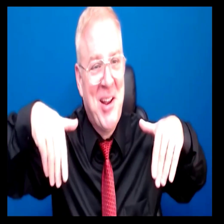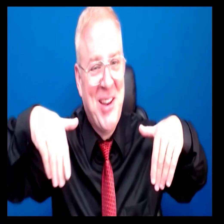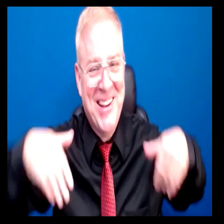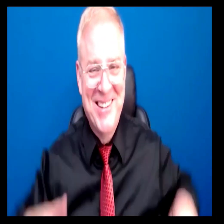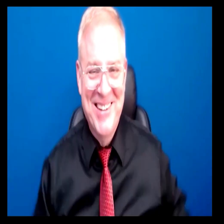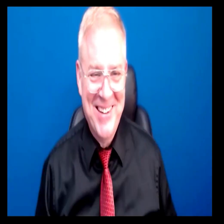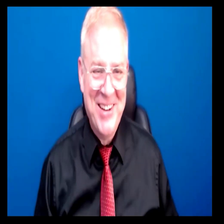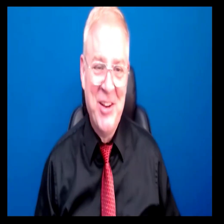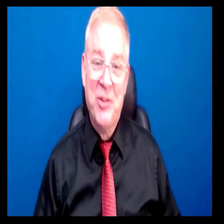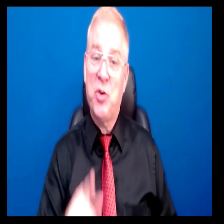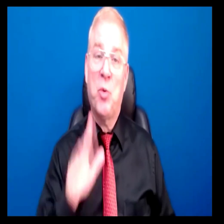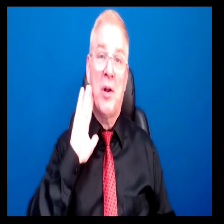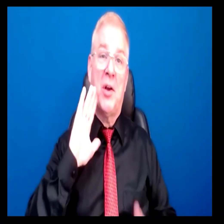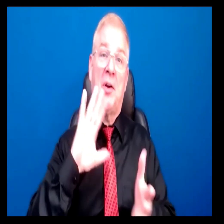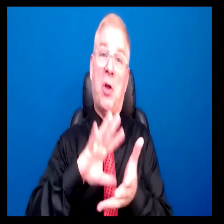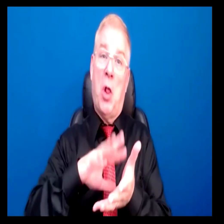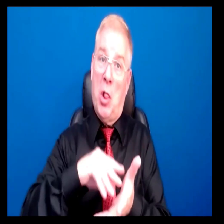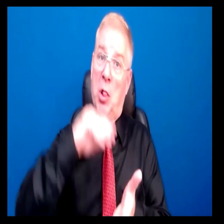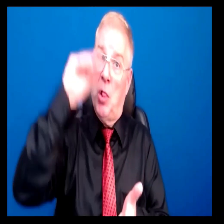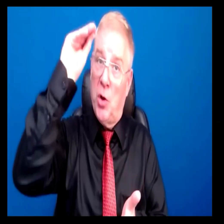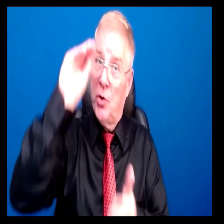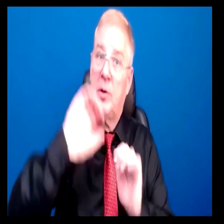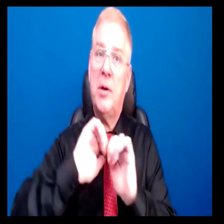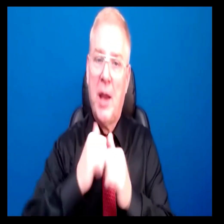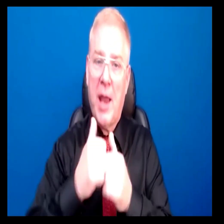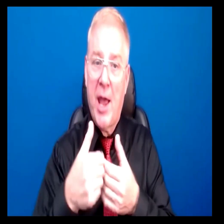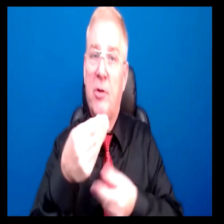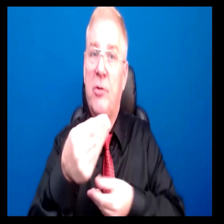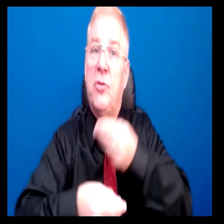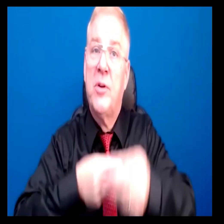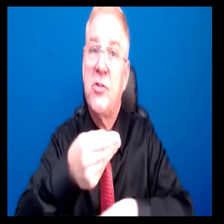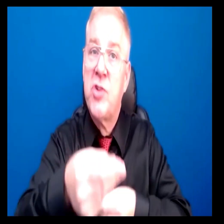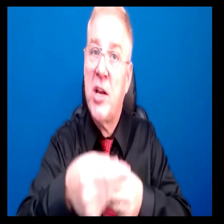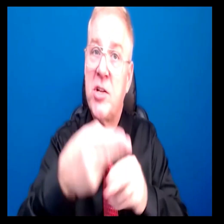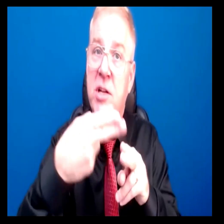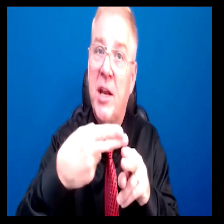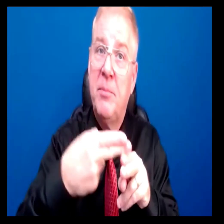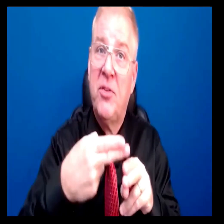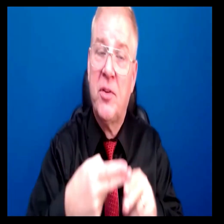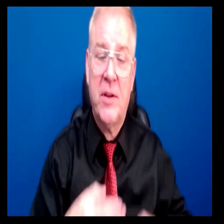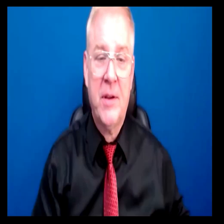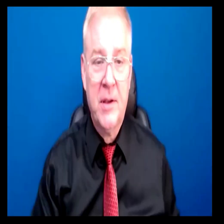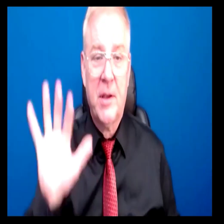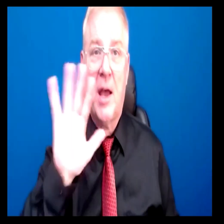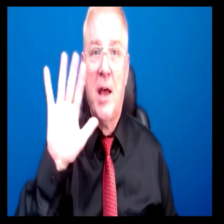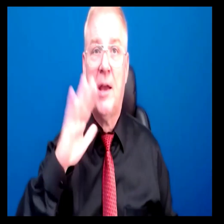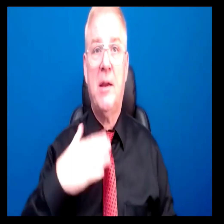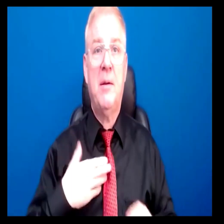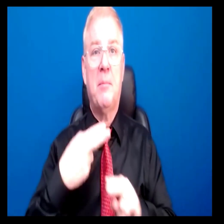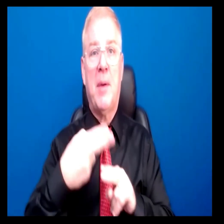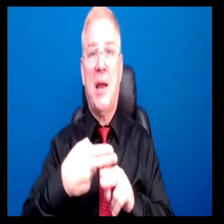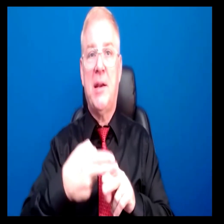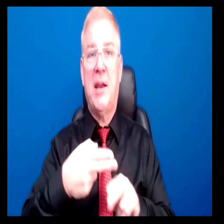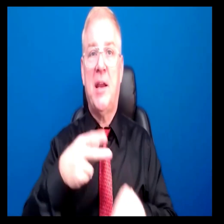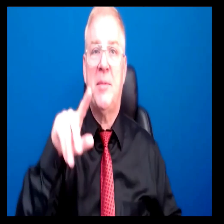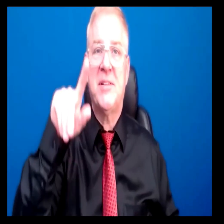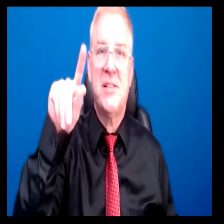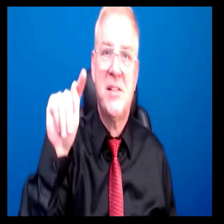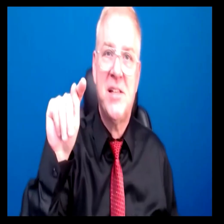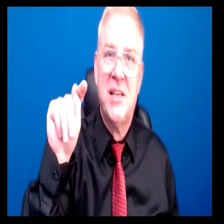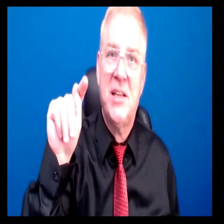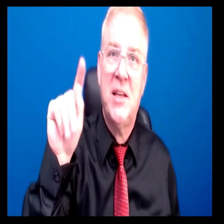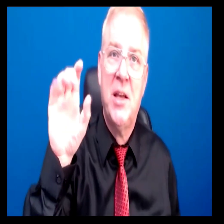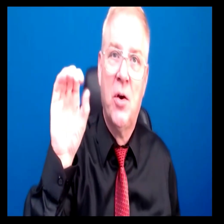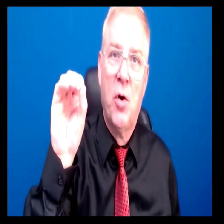Maybe not yet. You want to learn how to exchange names? Hi, my name